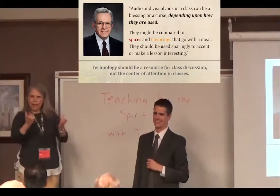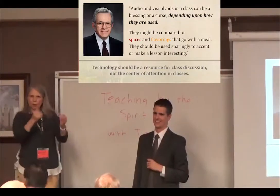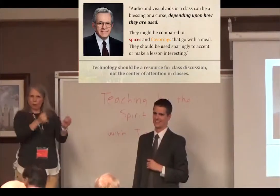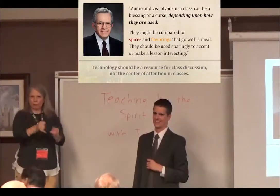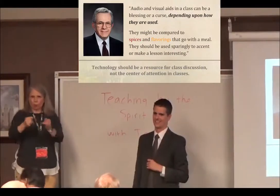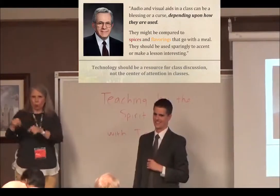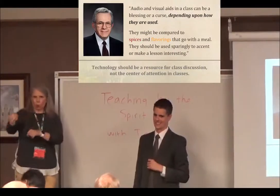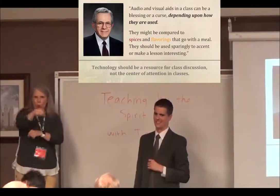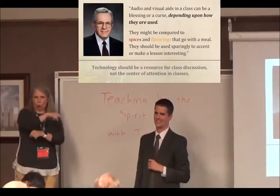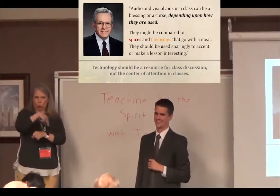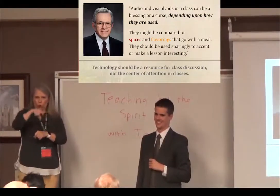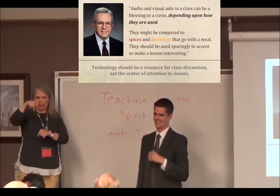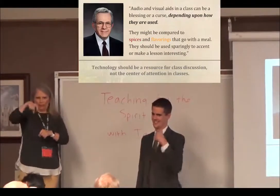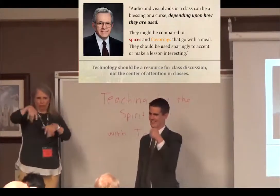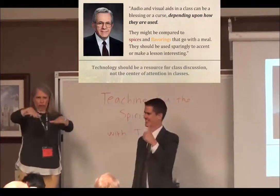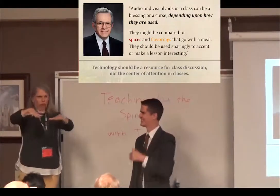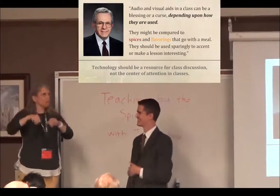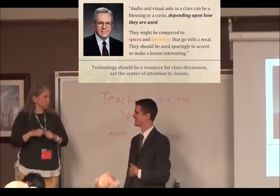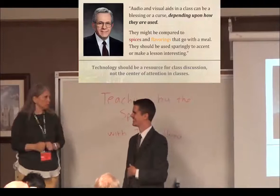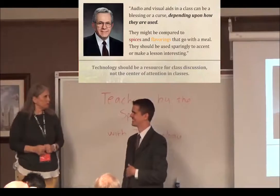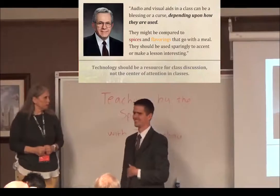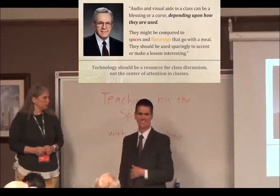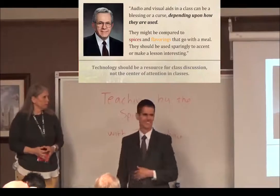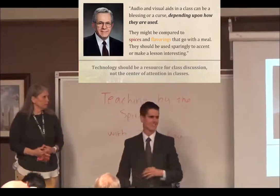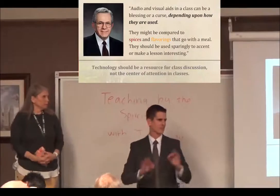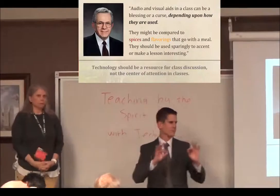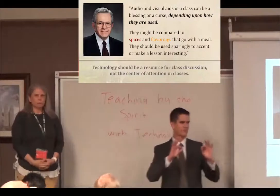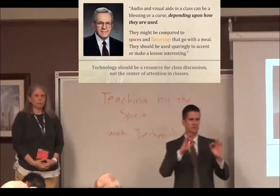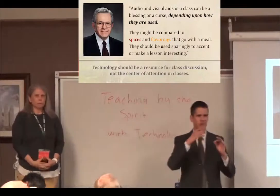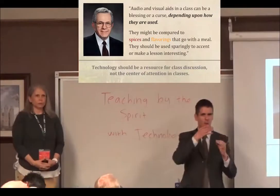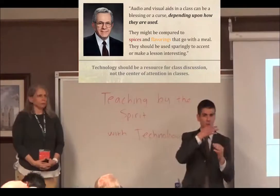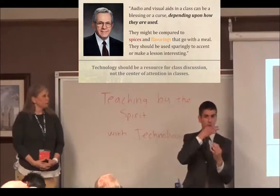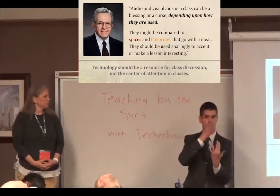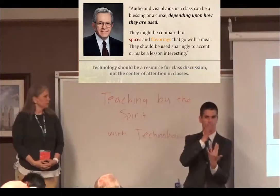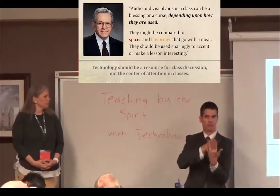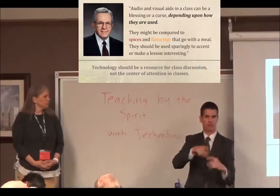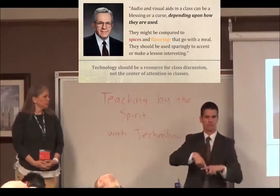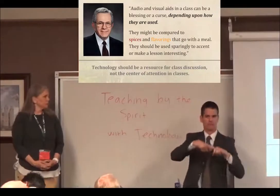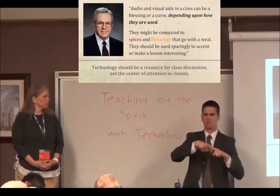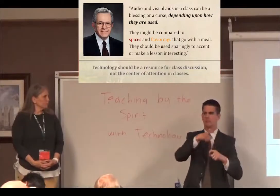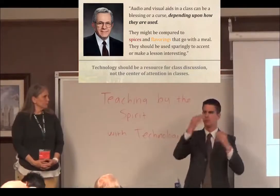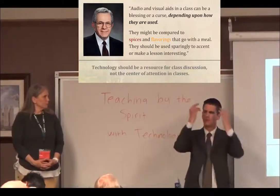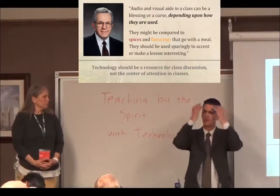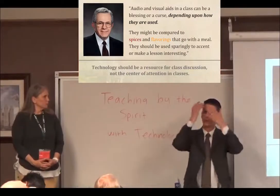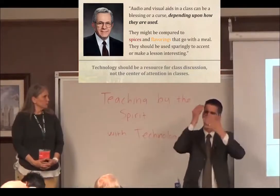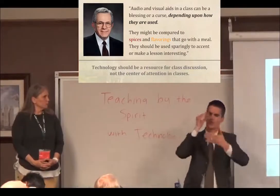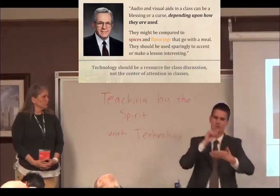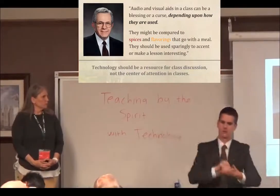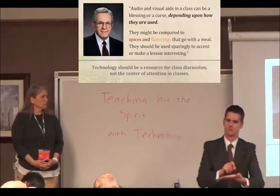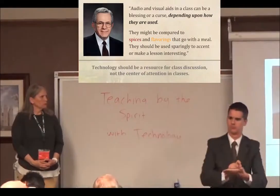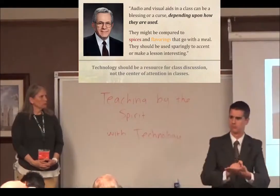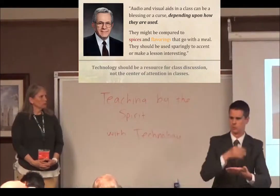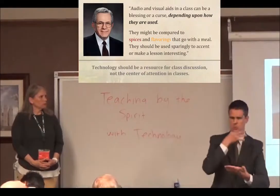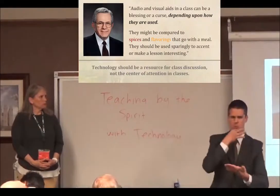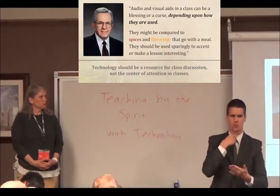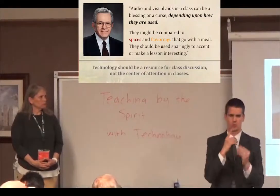back up. Follow the spirit so that the individuals that you're teaching get what they need. Soon we're gonna interrupt for a minute and let you think and write